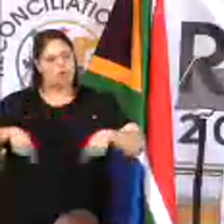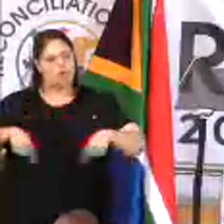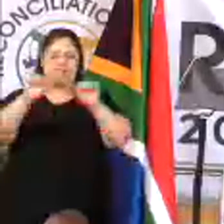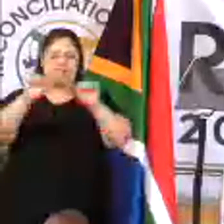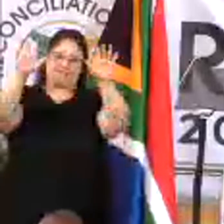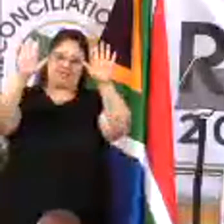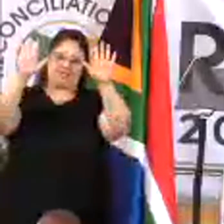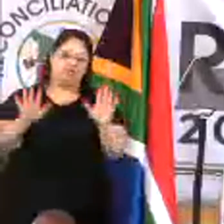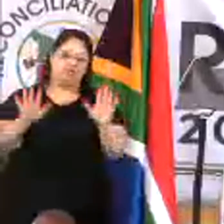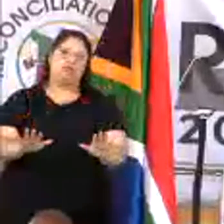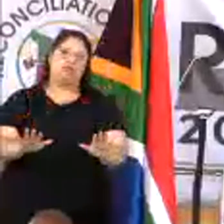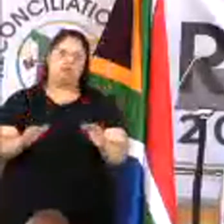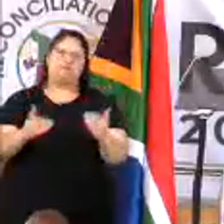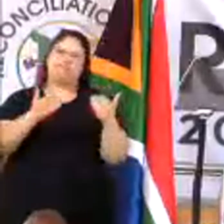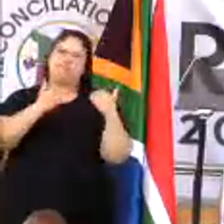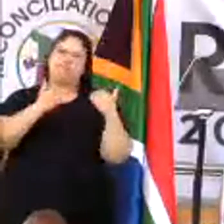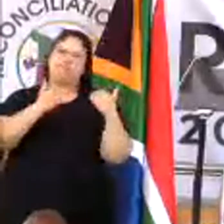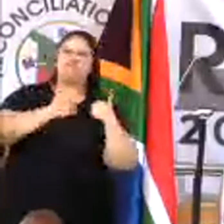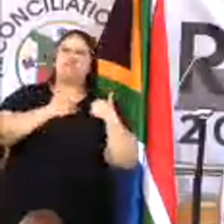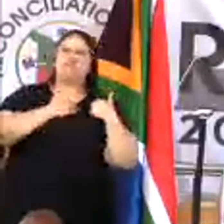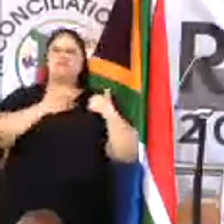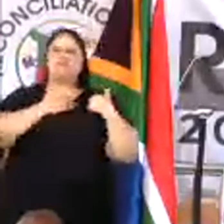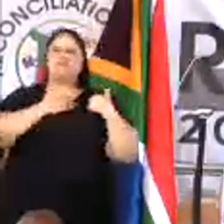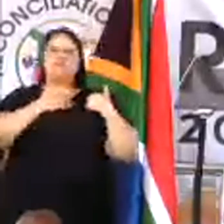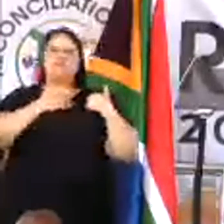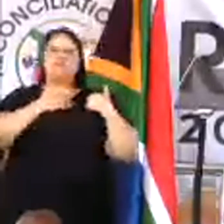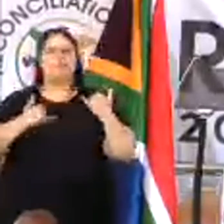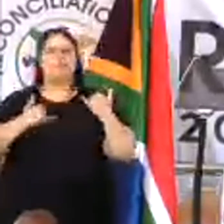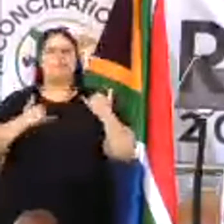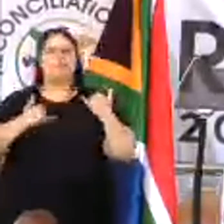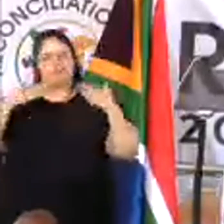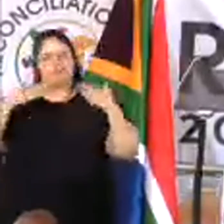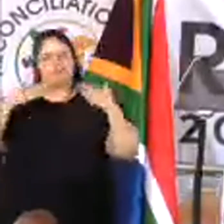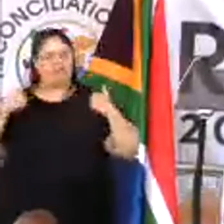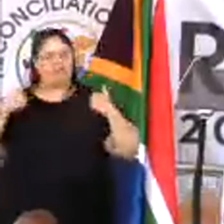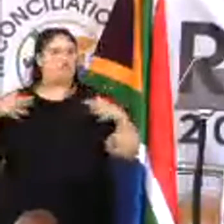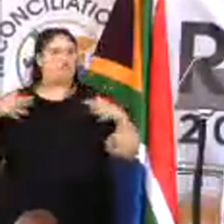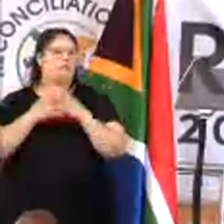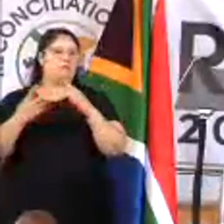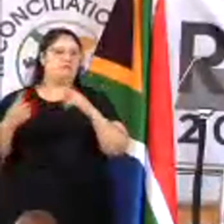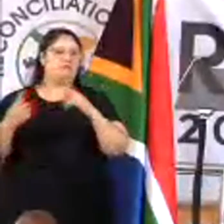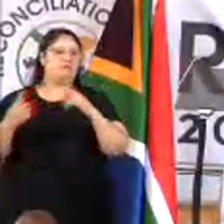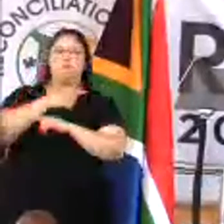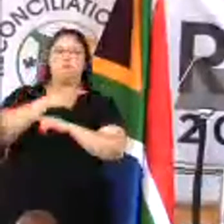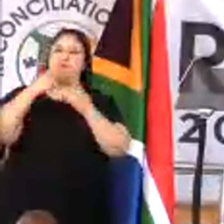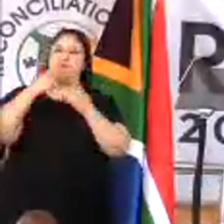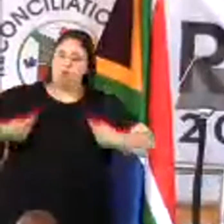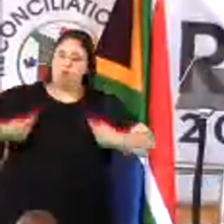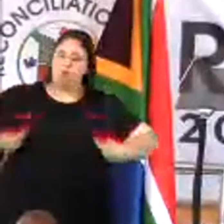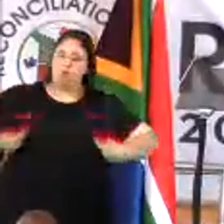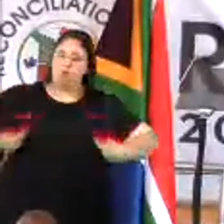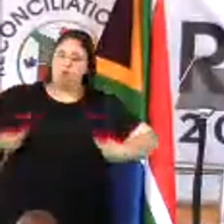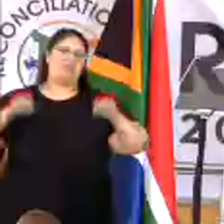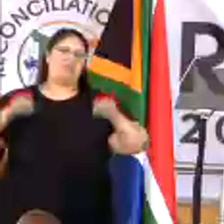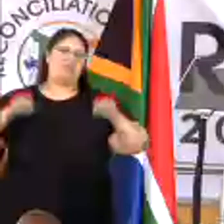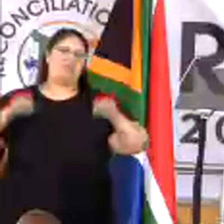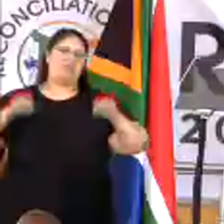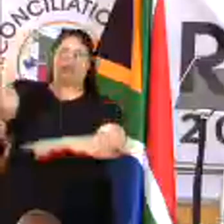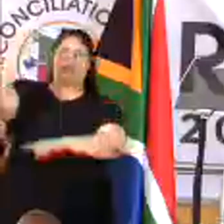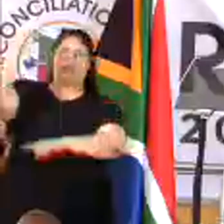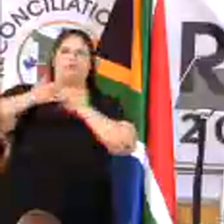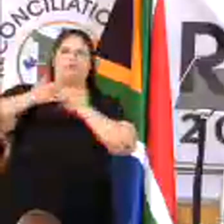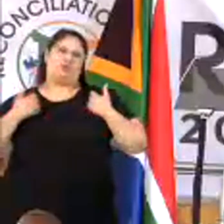geseënde, veilige Versoeningsdag, sodat almal van ons kan hierdie dag